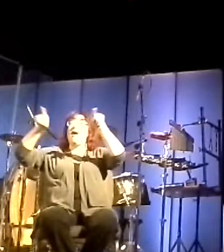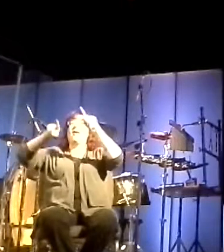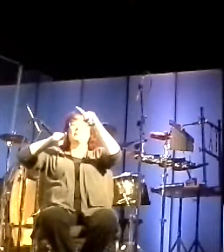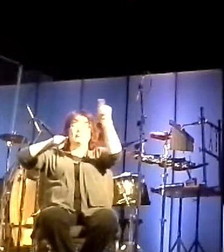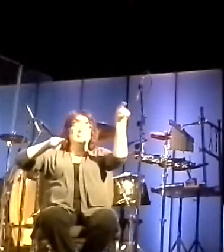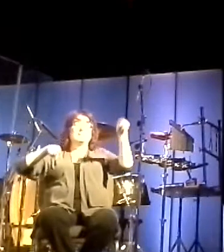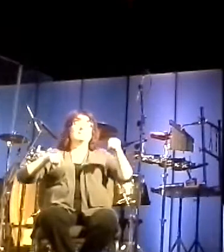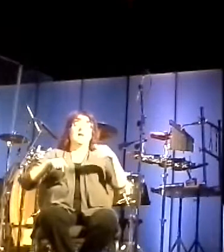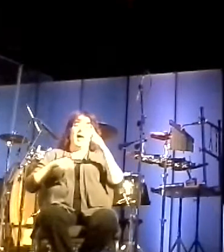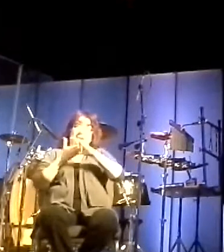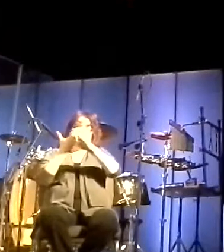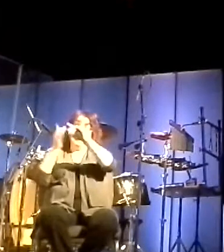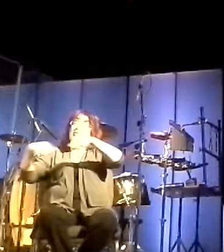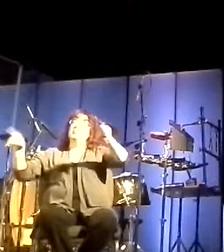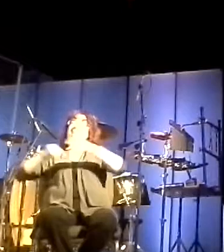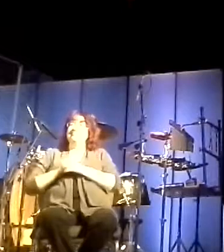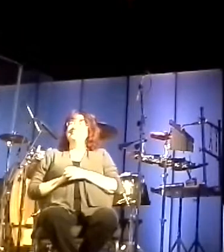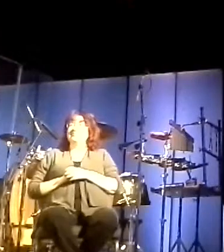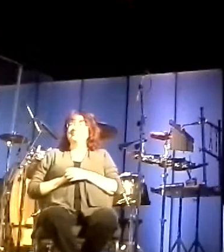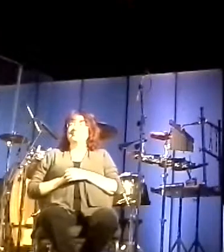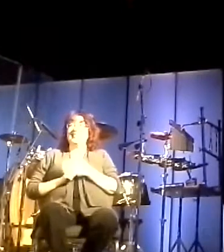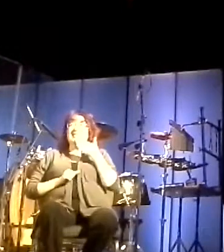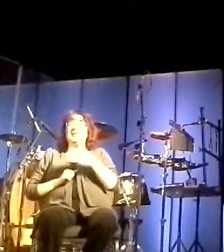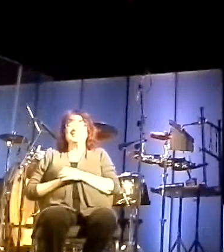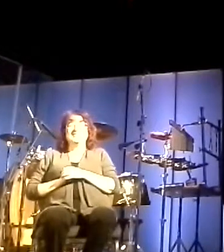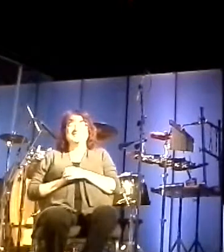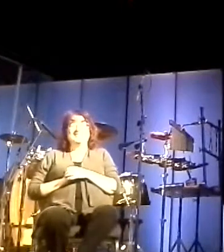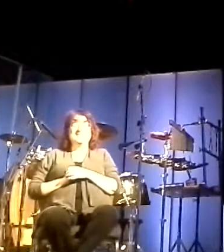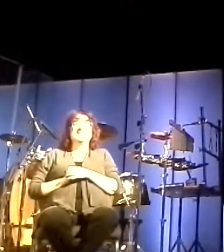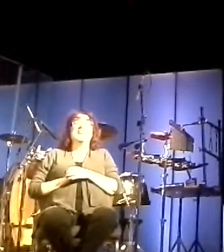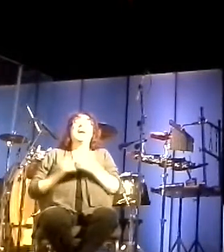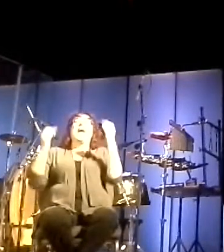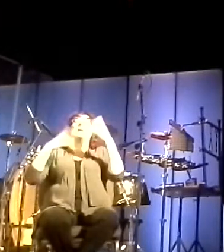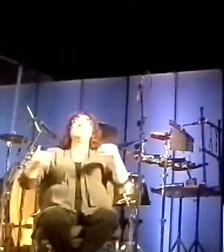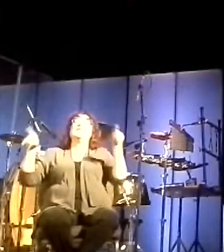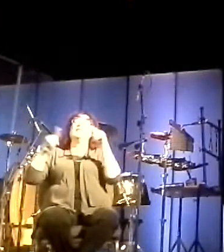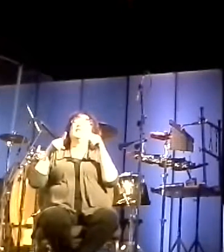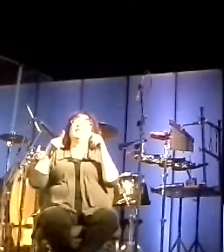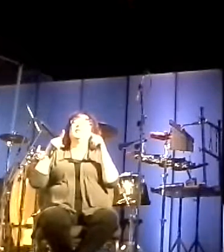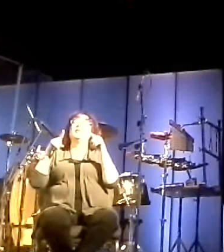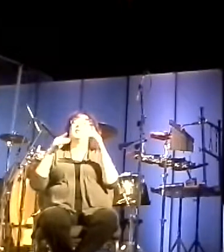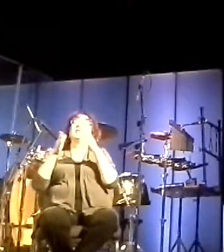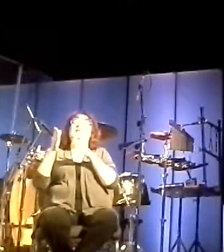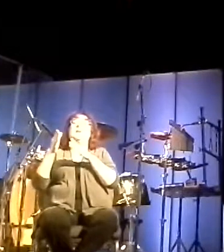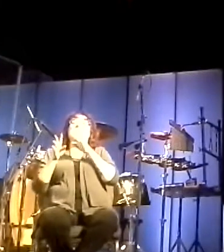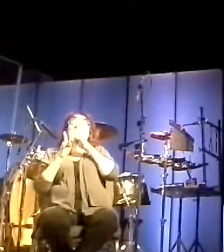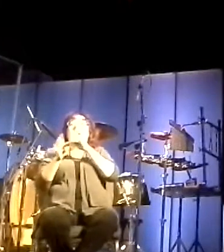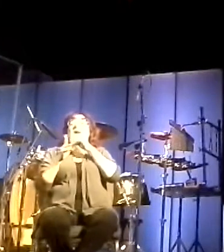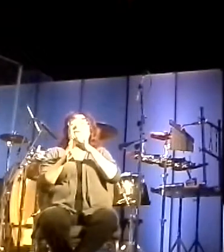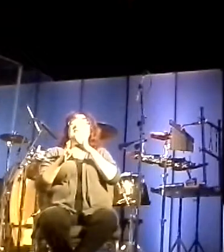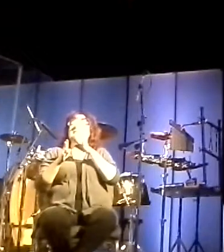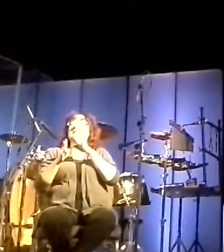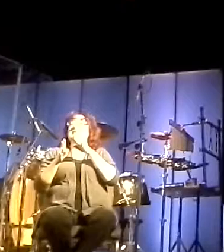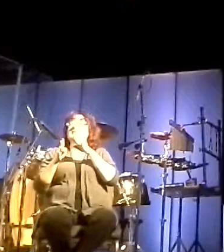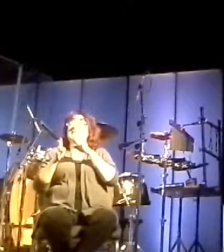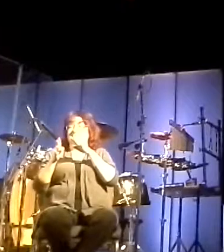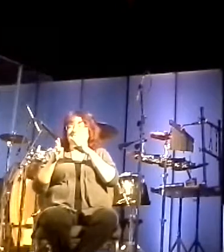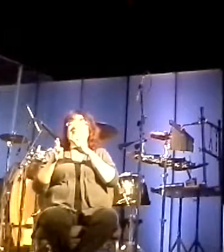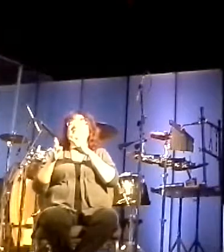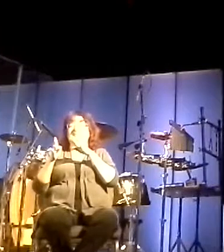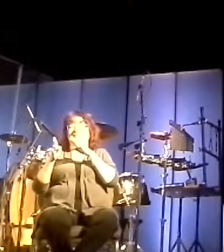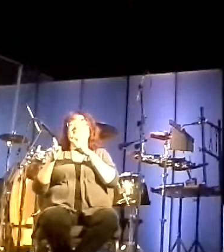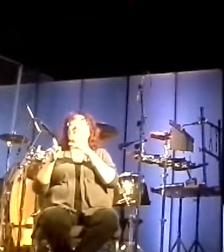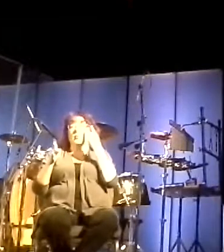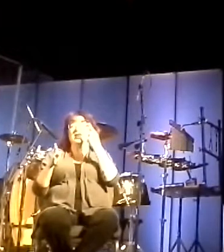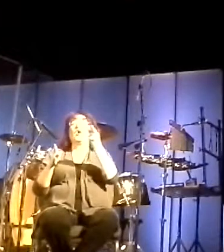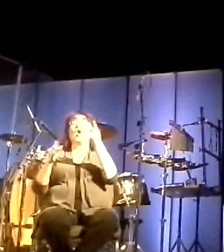you are. You forgive it. All right. That's good. How many of you Pentecostal charismatic? Yeah.